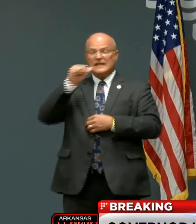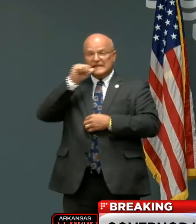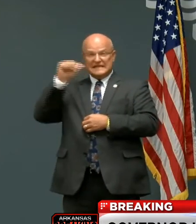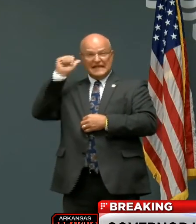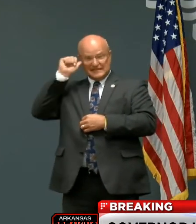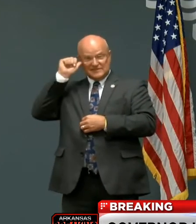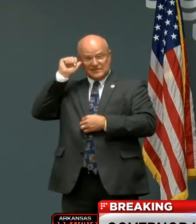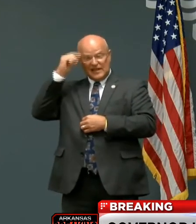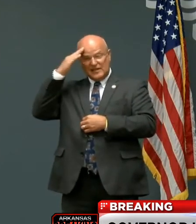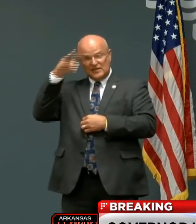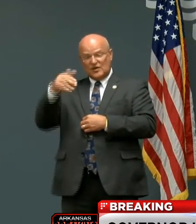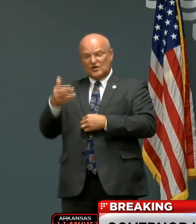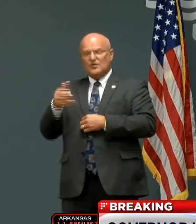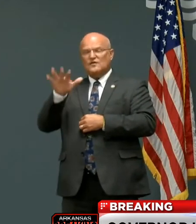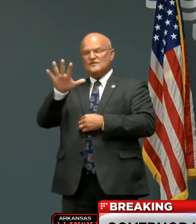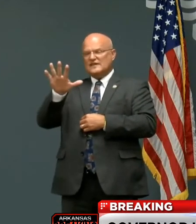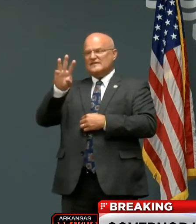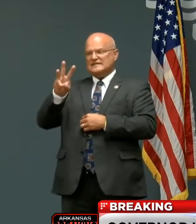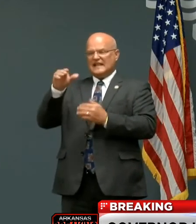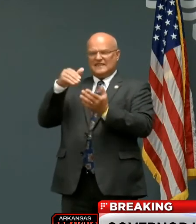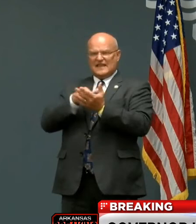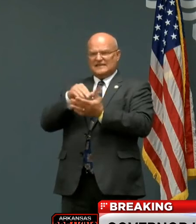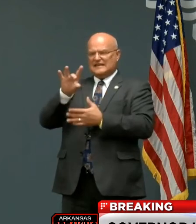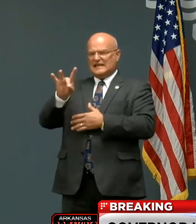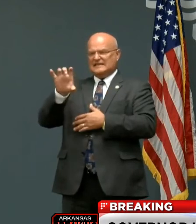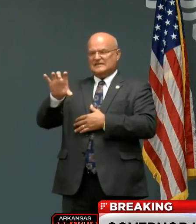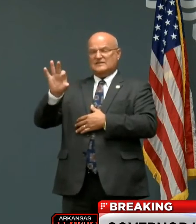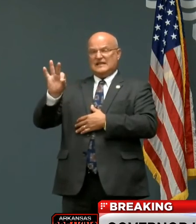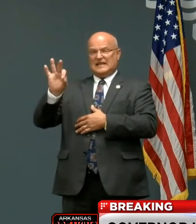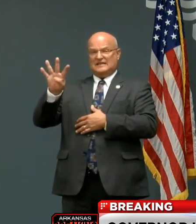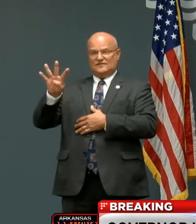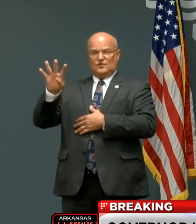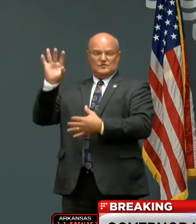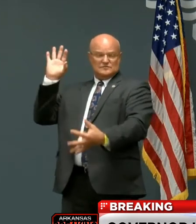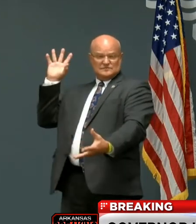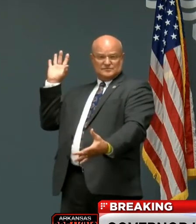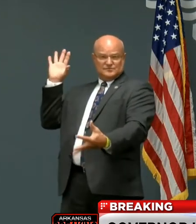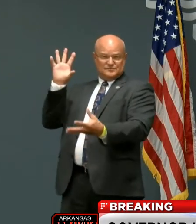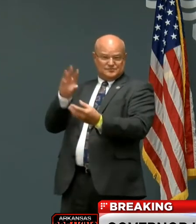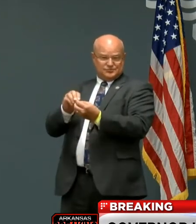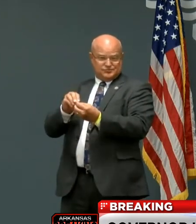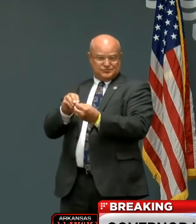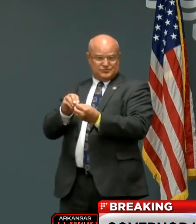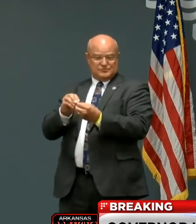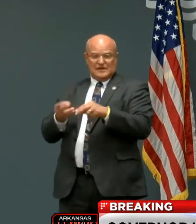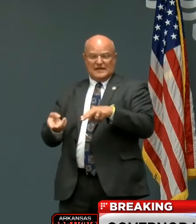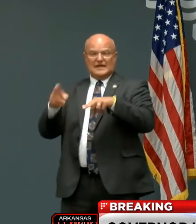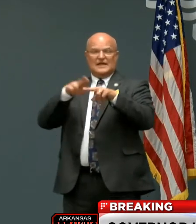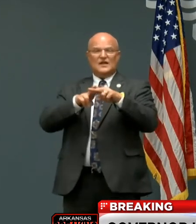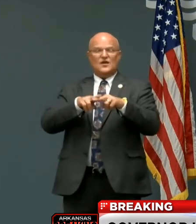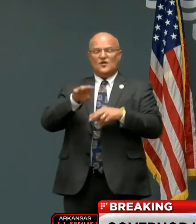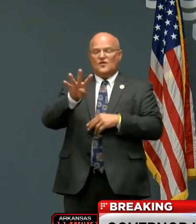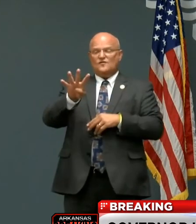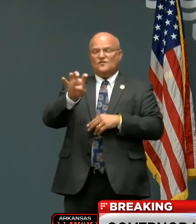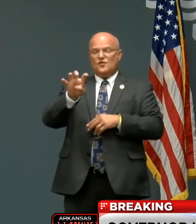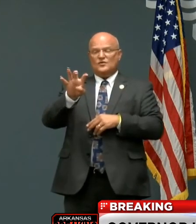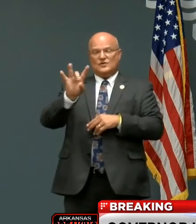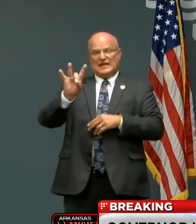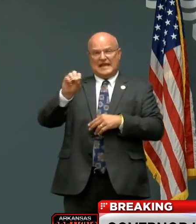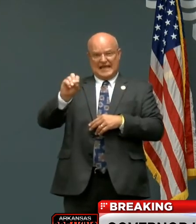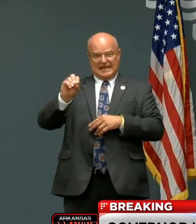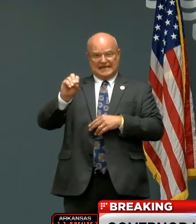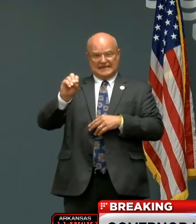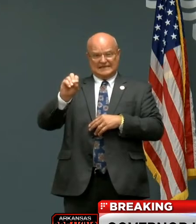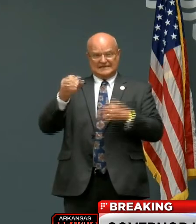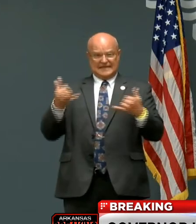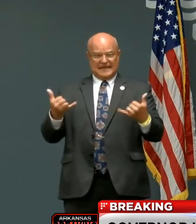Yesterday, we had 56,894 cases cumulative. We're adding another 480 cases